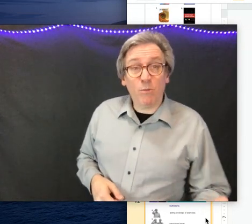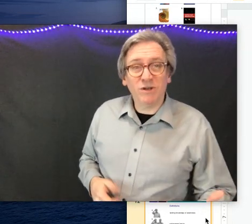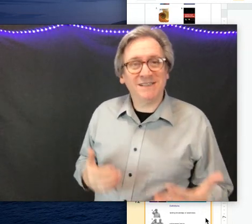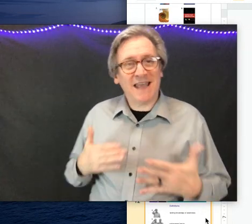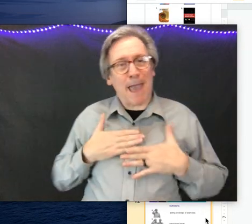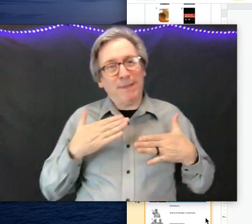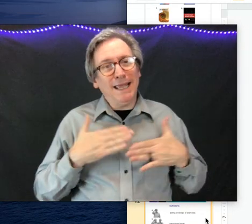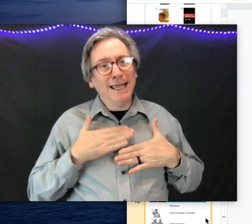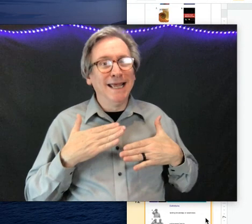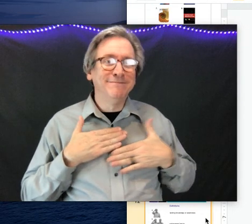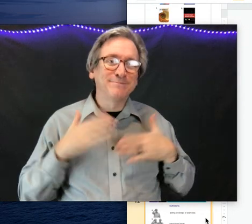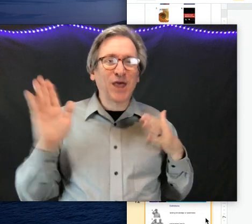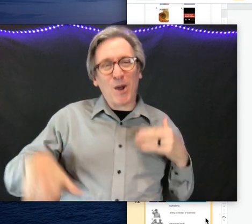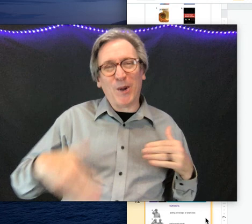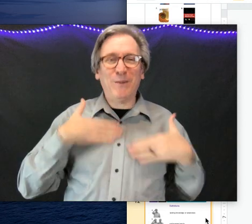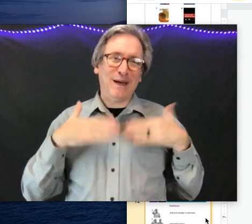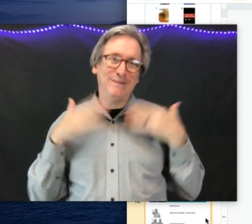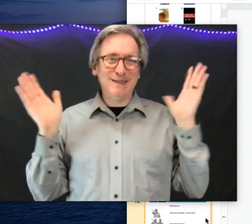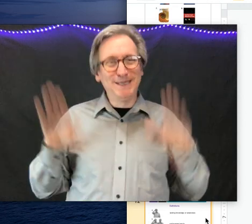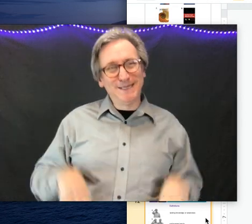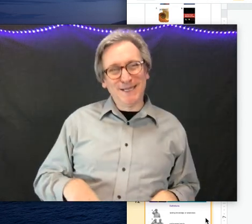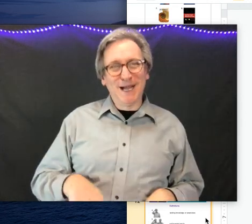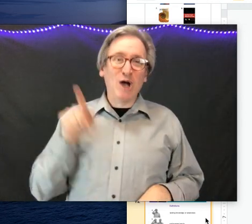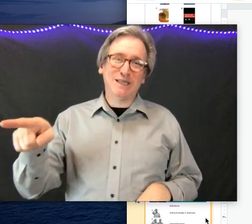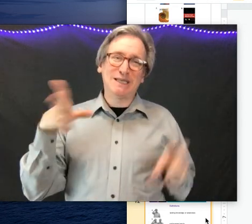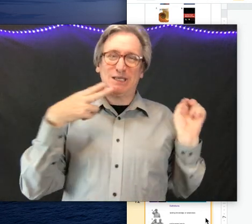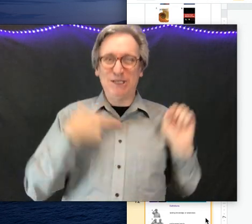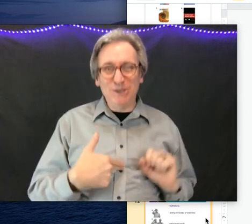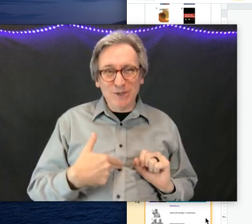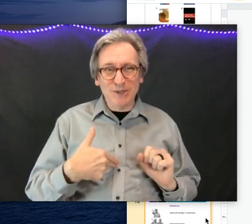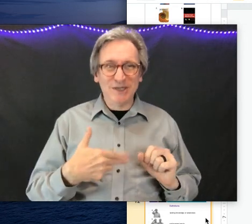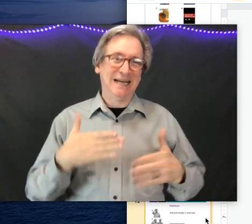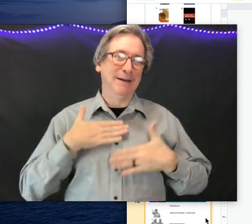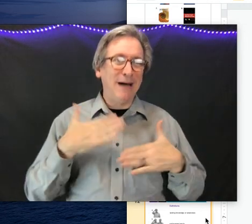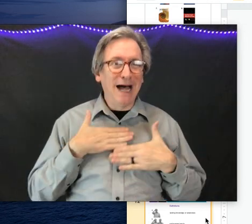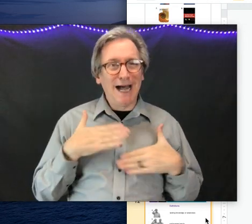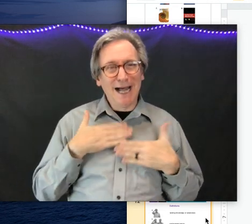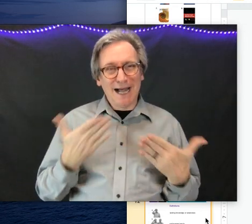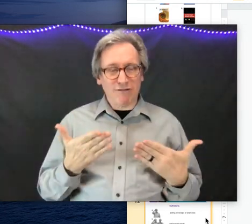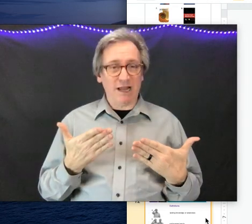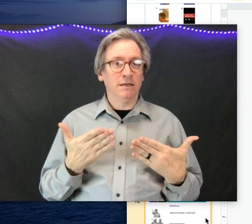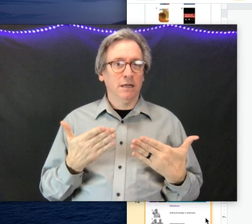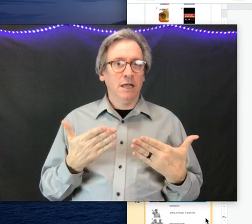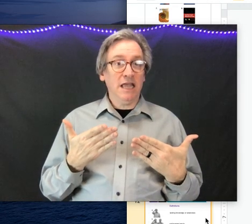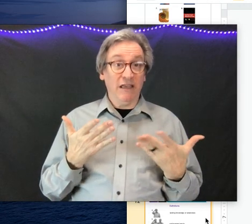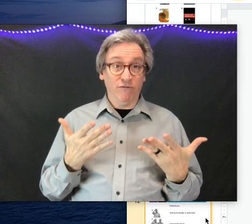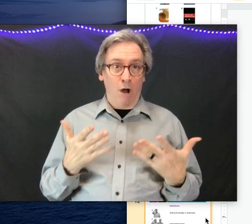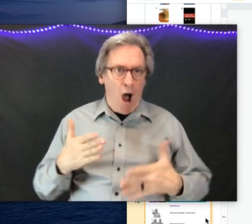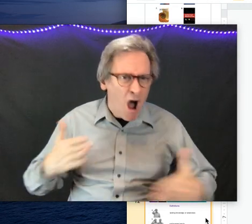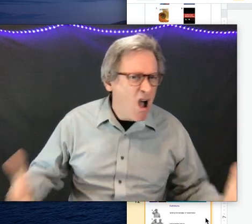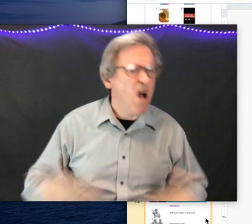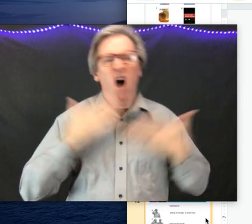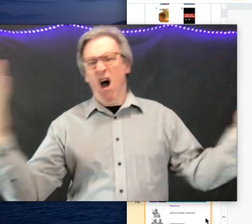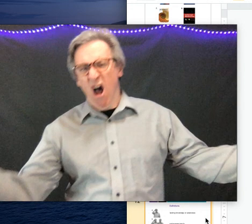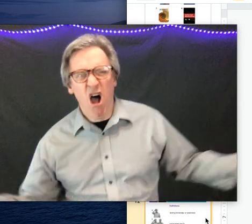If someone's happy, oh, I'm happy, right? if